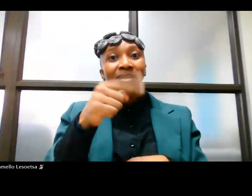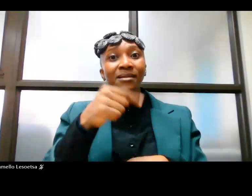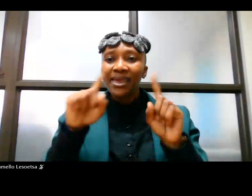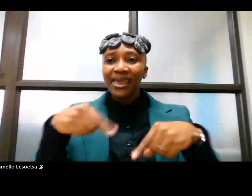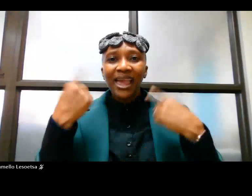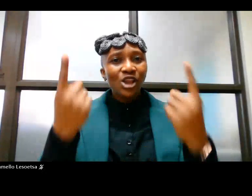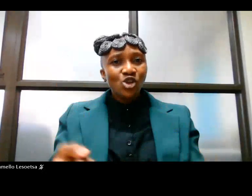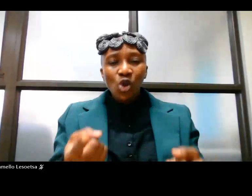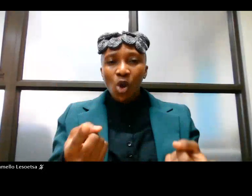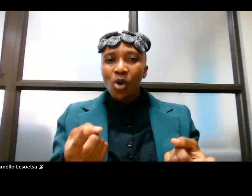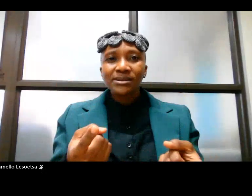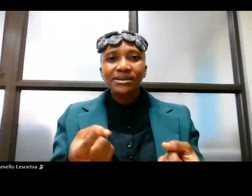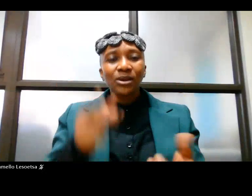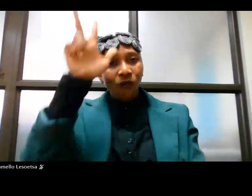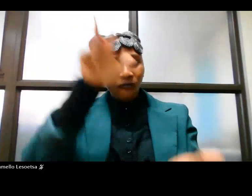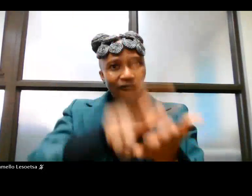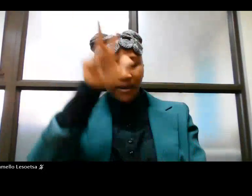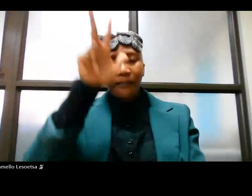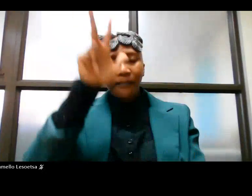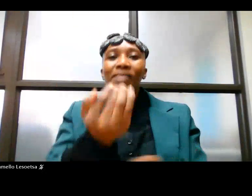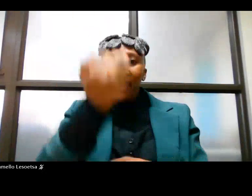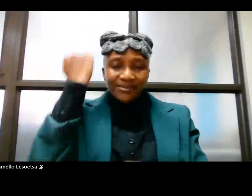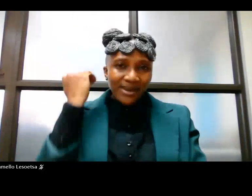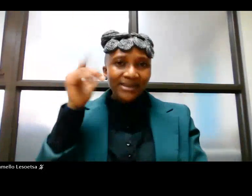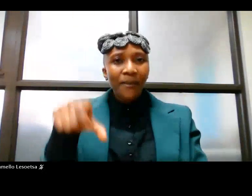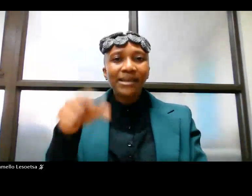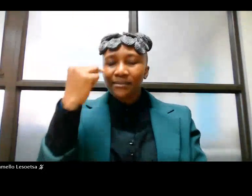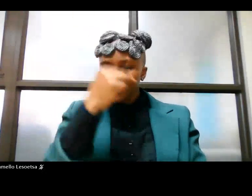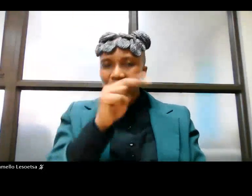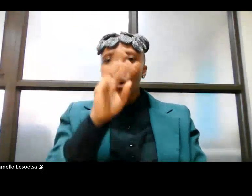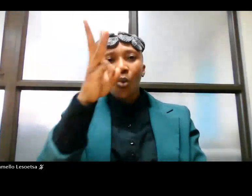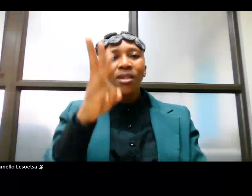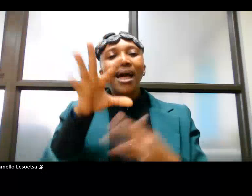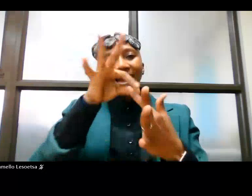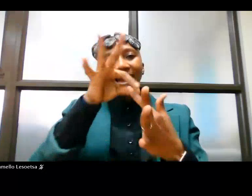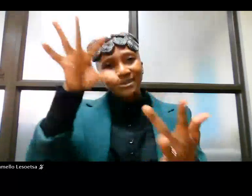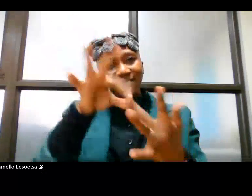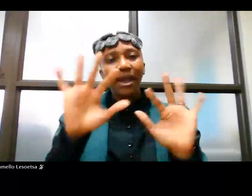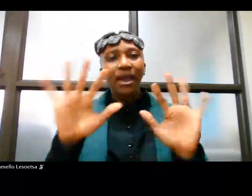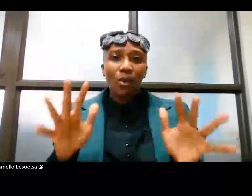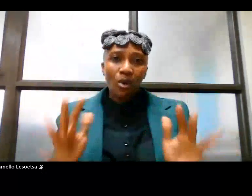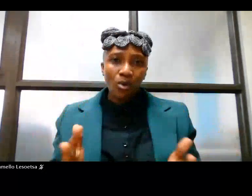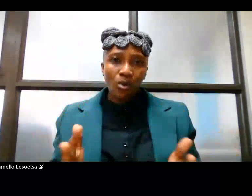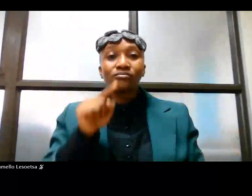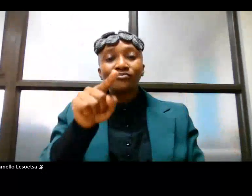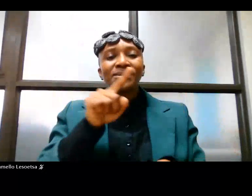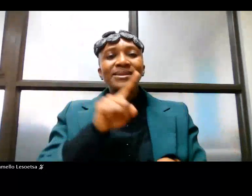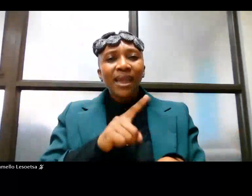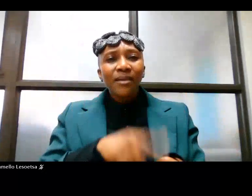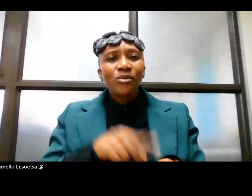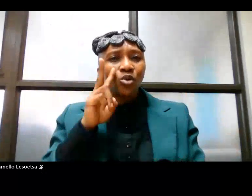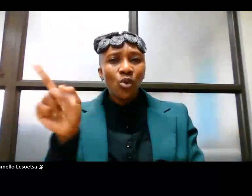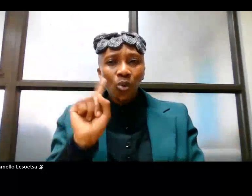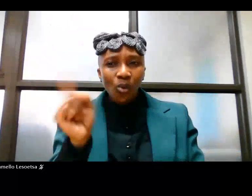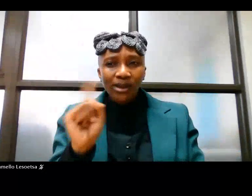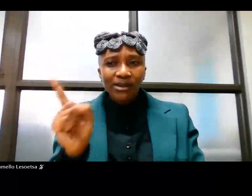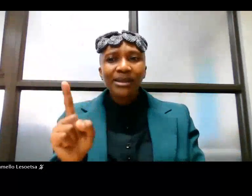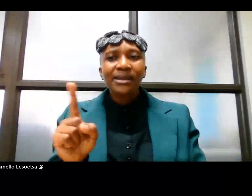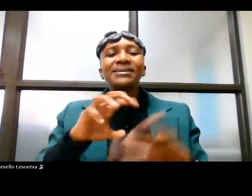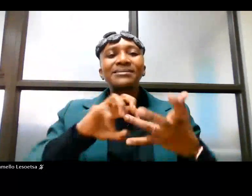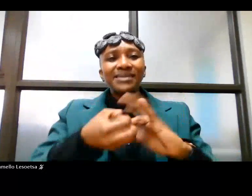who experiences it will be able to identify. So that's when you look at people, when you try to